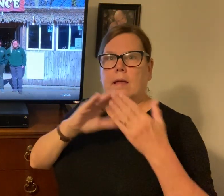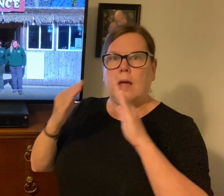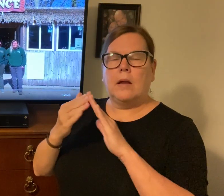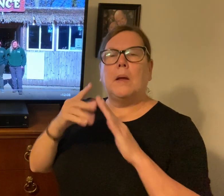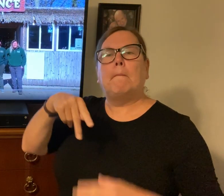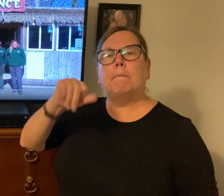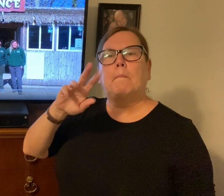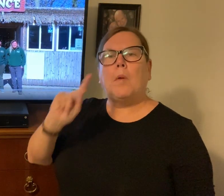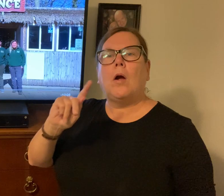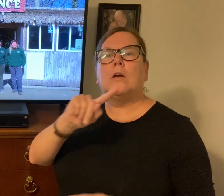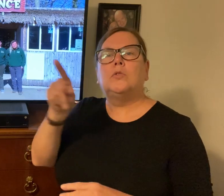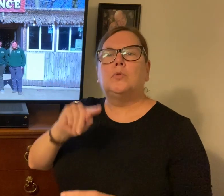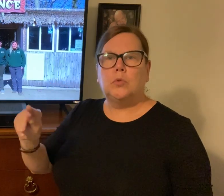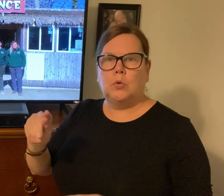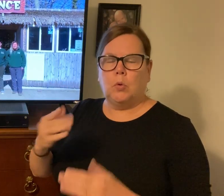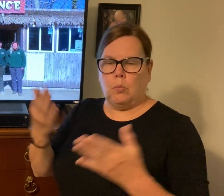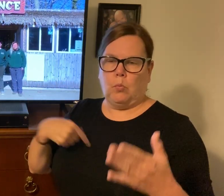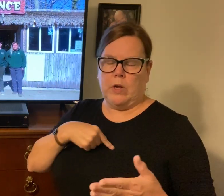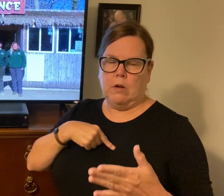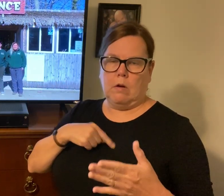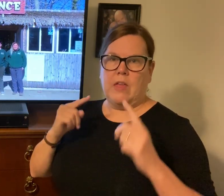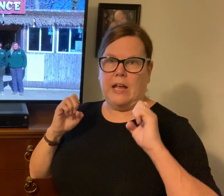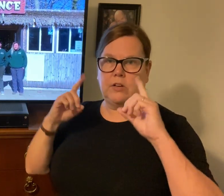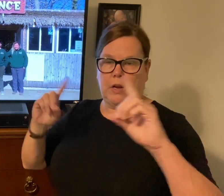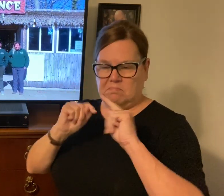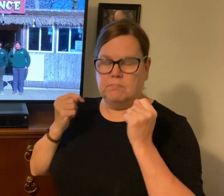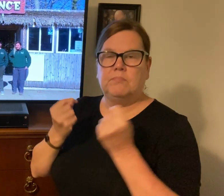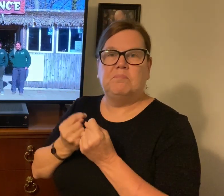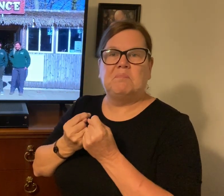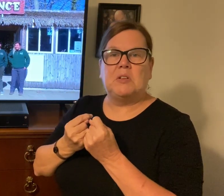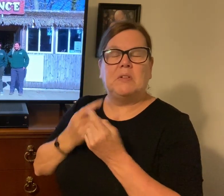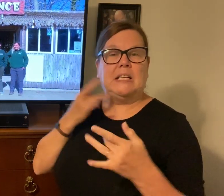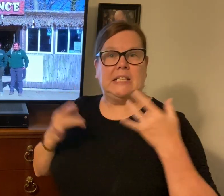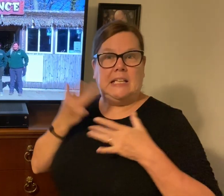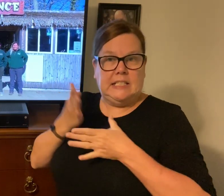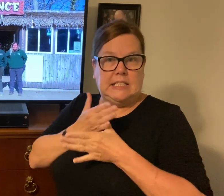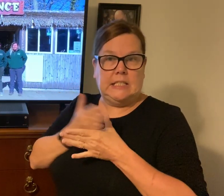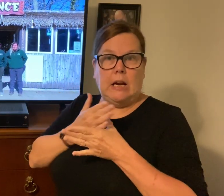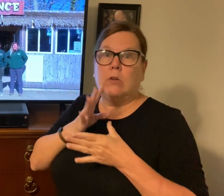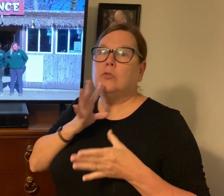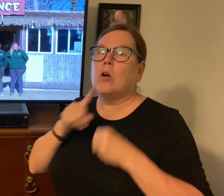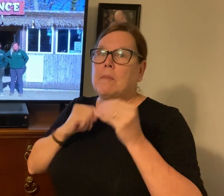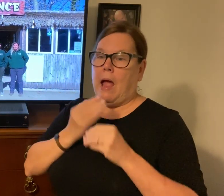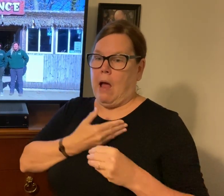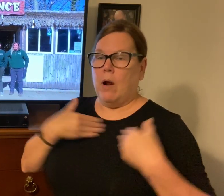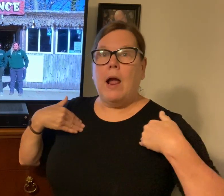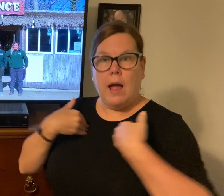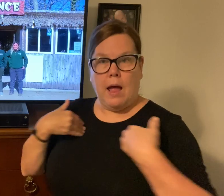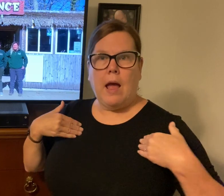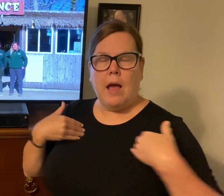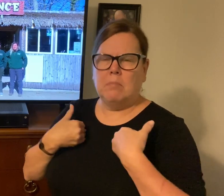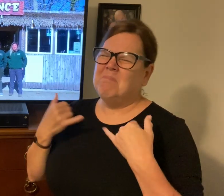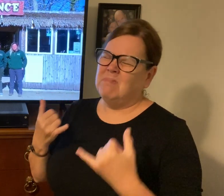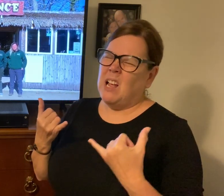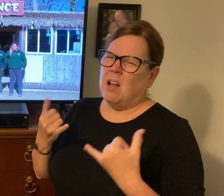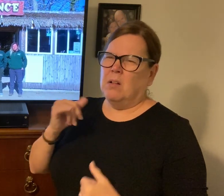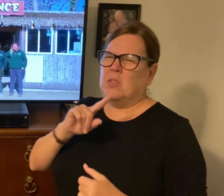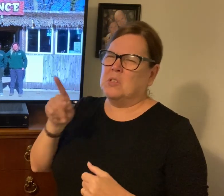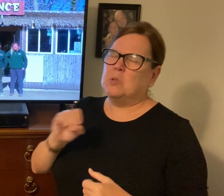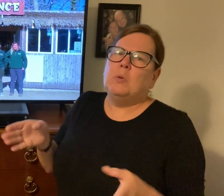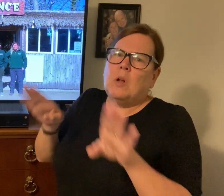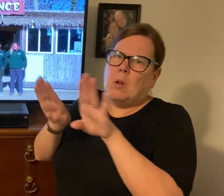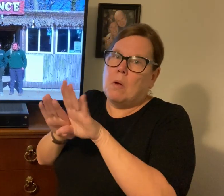education team here at the zoo, and we are excited to be sharing our animals with you. The park and zoo are currently closed, but you